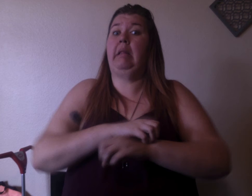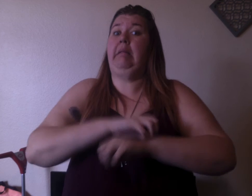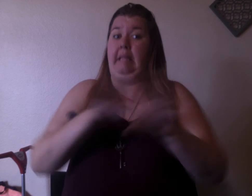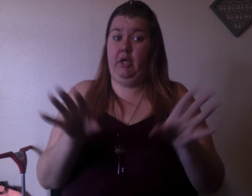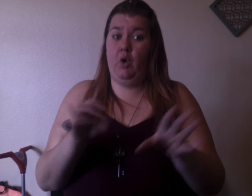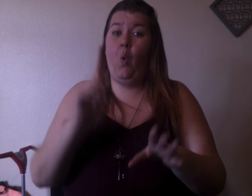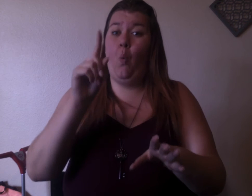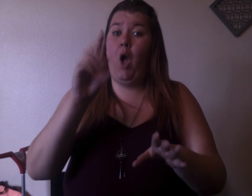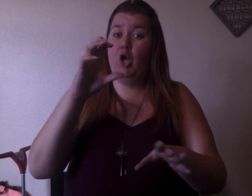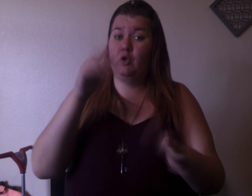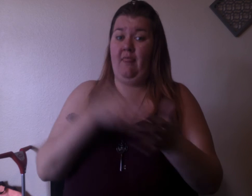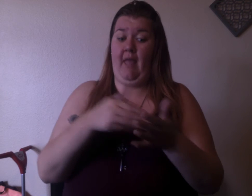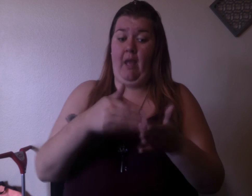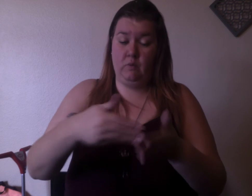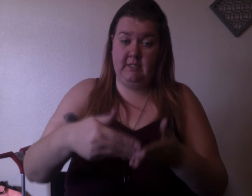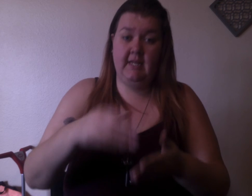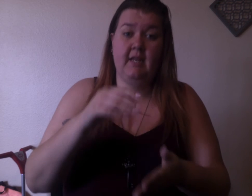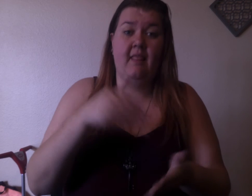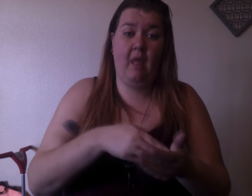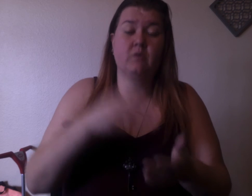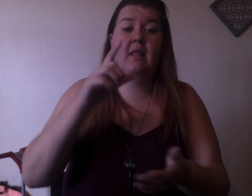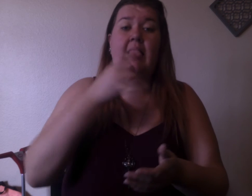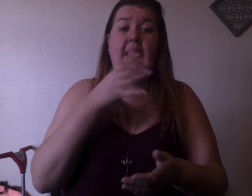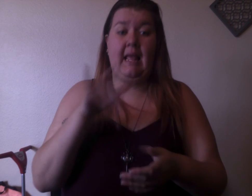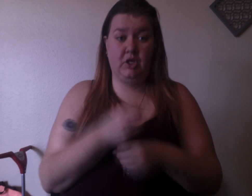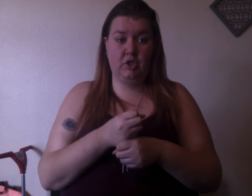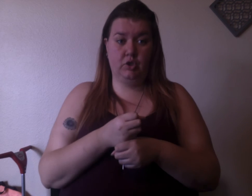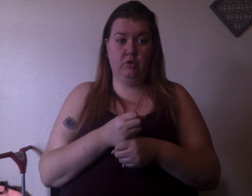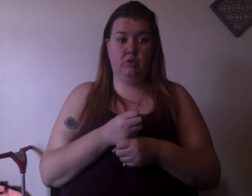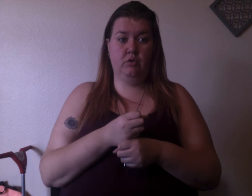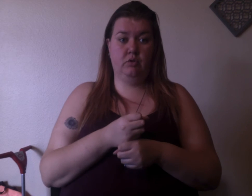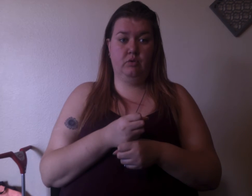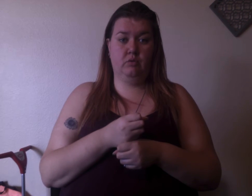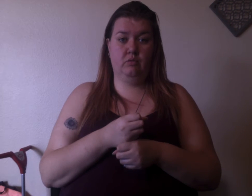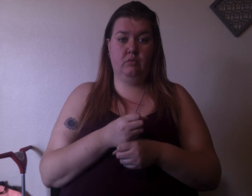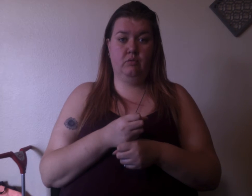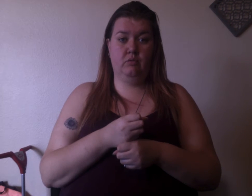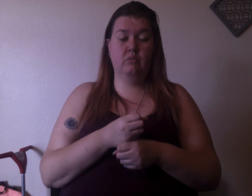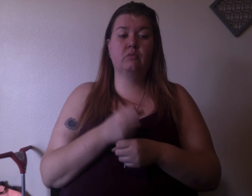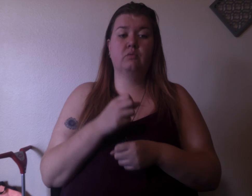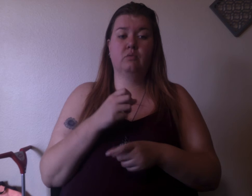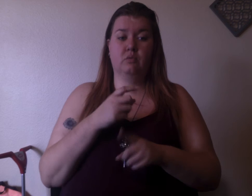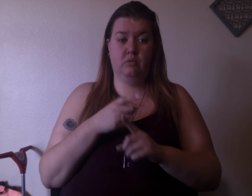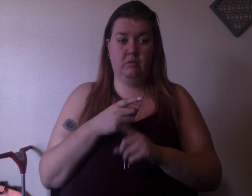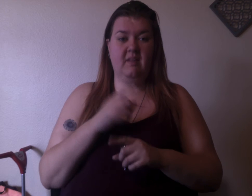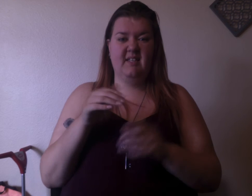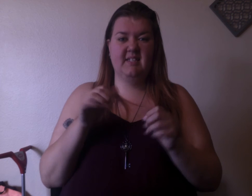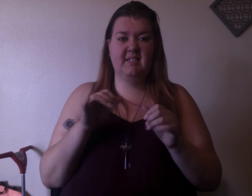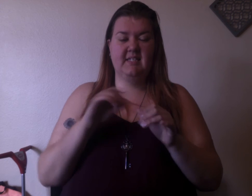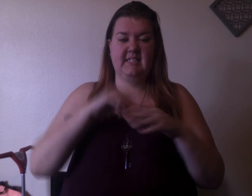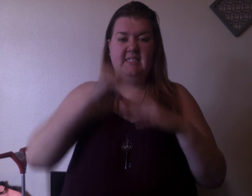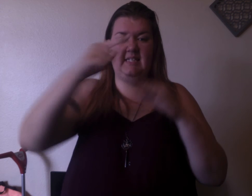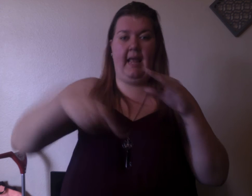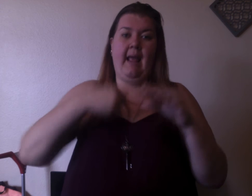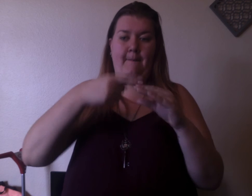light years. That's the diameter of the Milky Way. So 100,000 light years, that's the diameter of the Milky Way, you would have